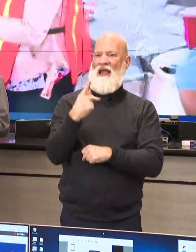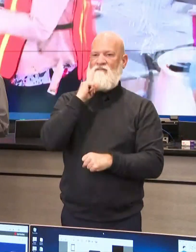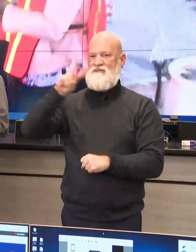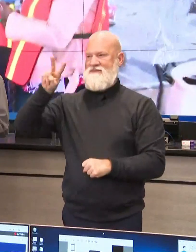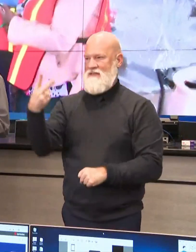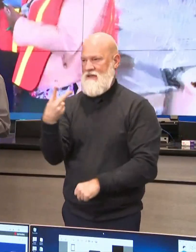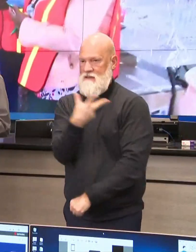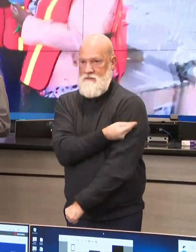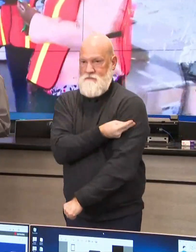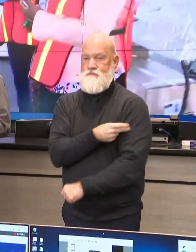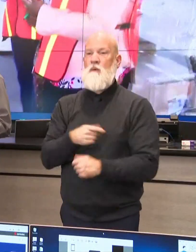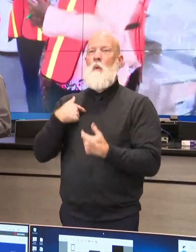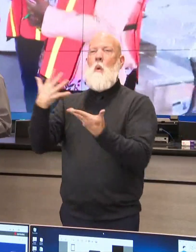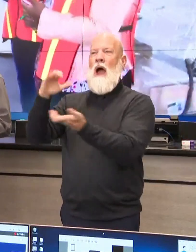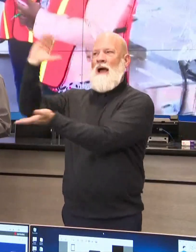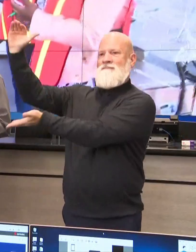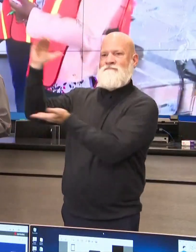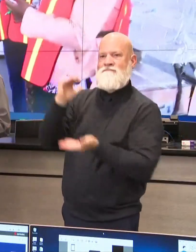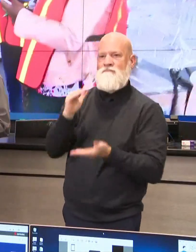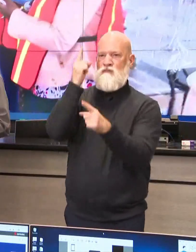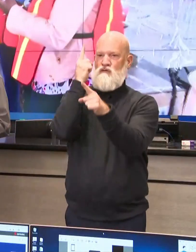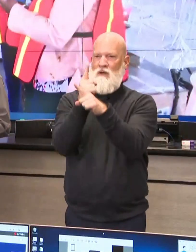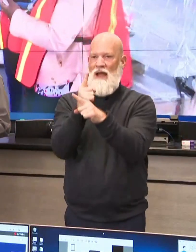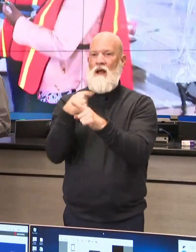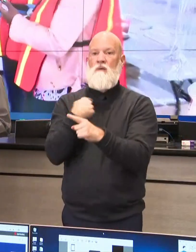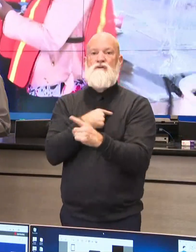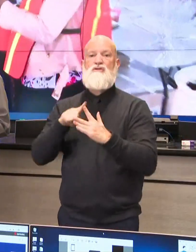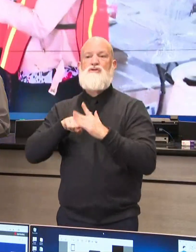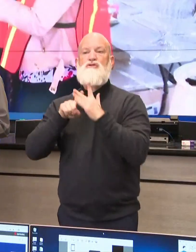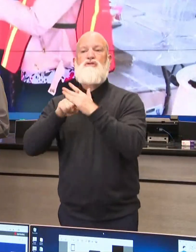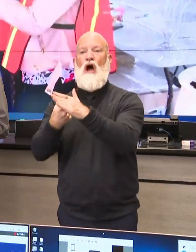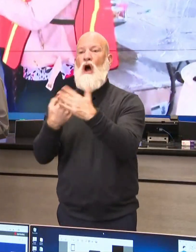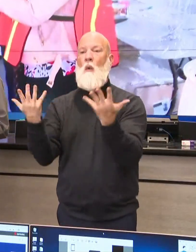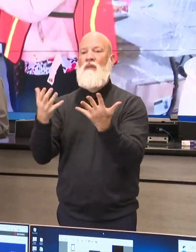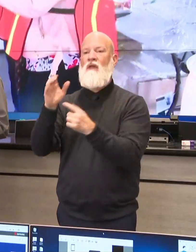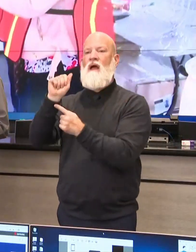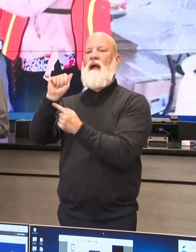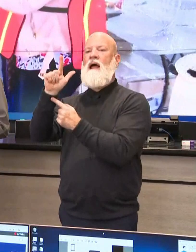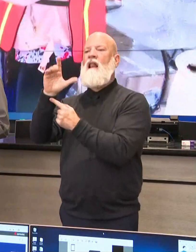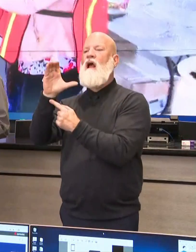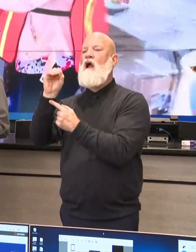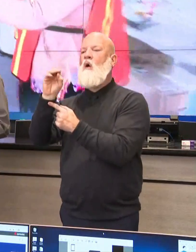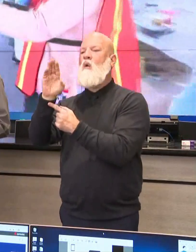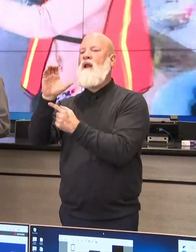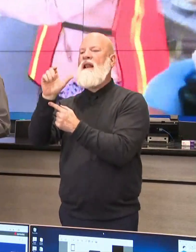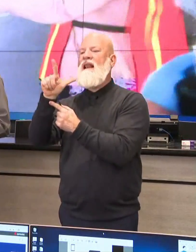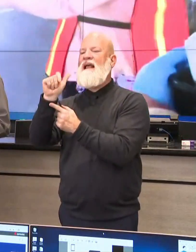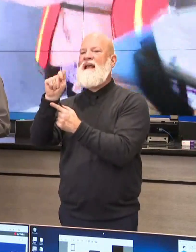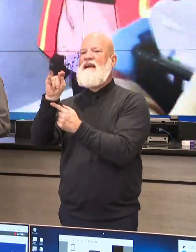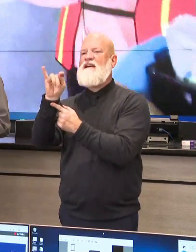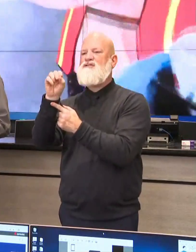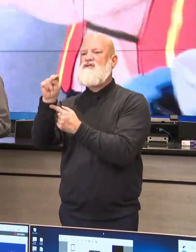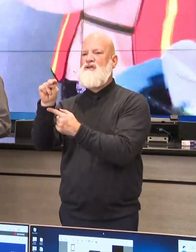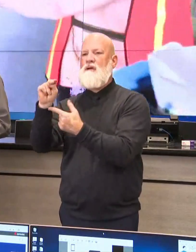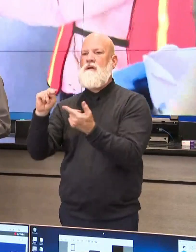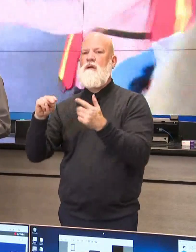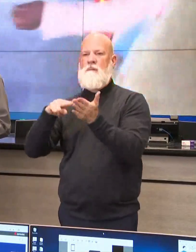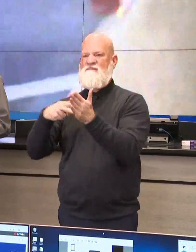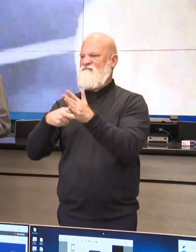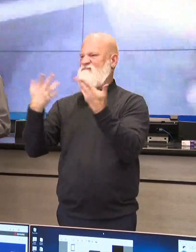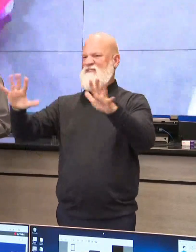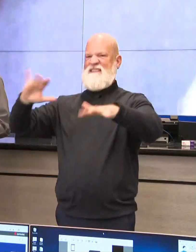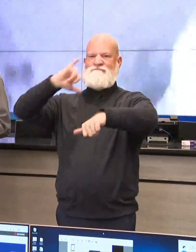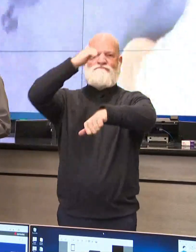certain allocation, so we just cut that in half to make sure that everybody there didn't have to struggle finding a second dose somewhere. So we definitely have the allocation